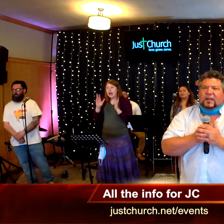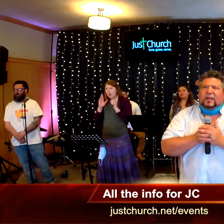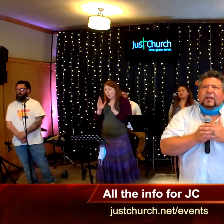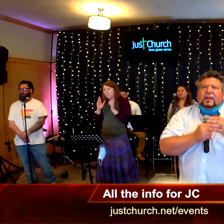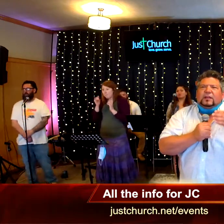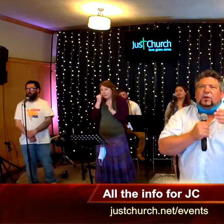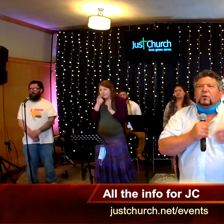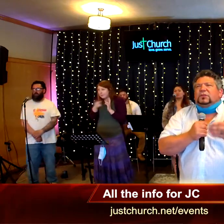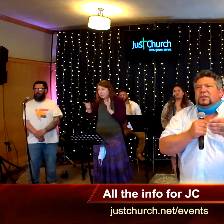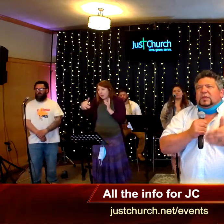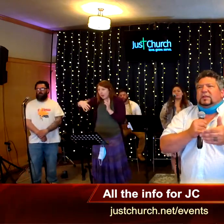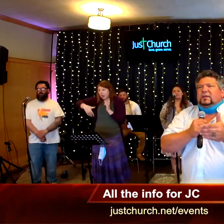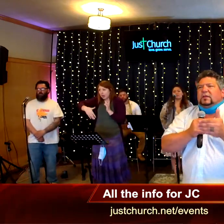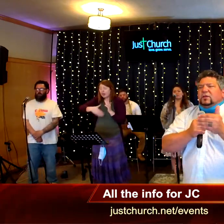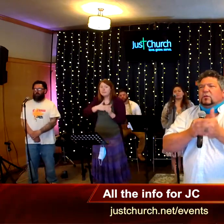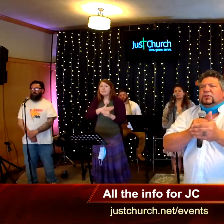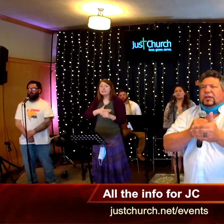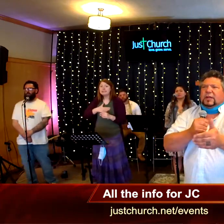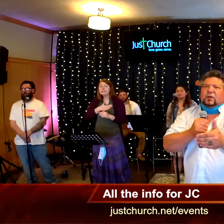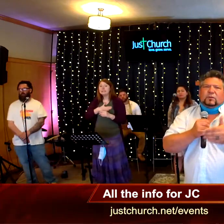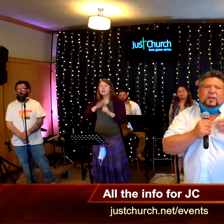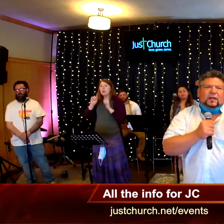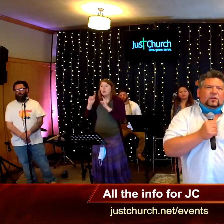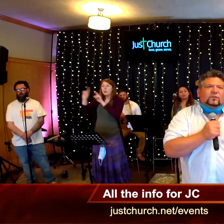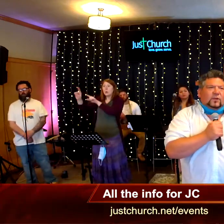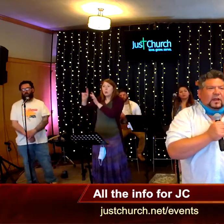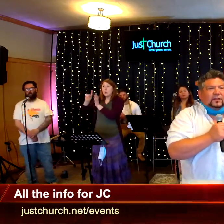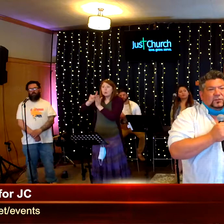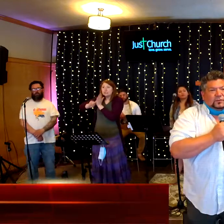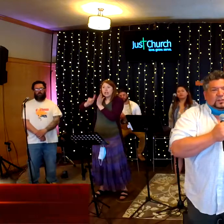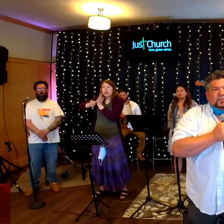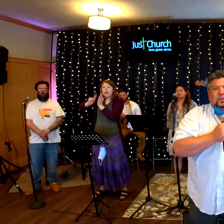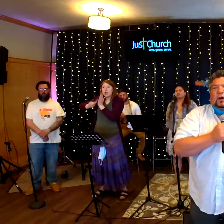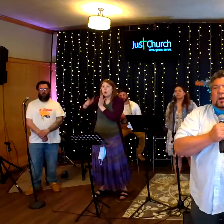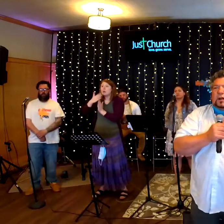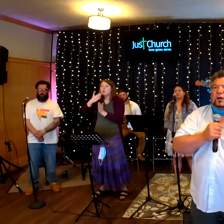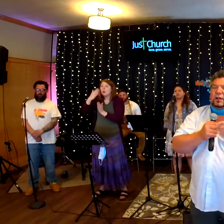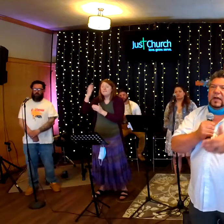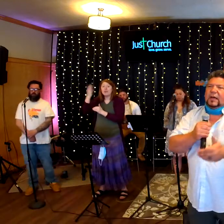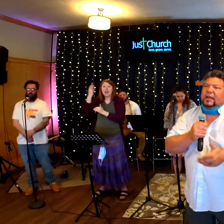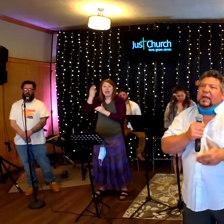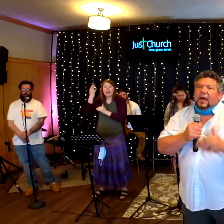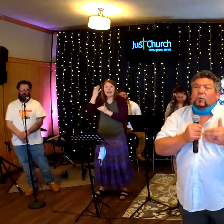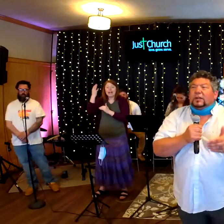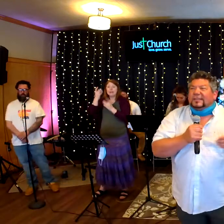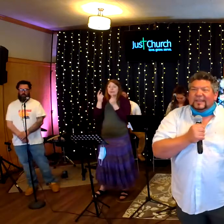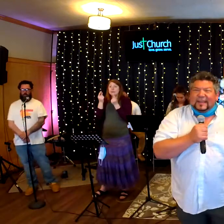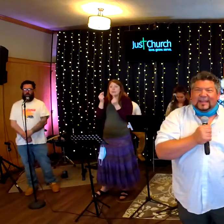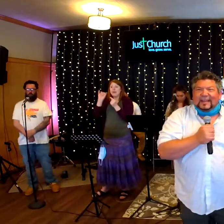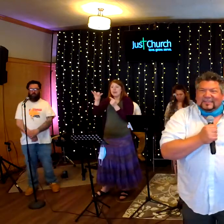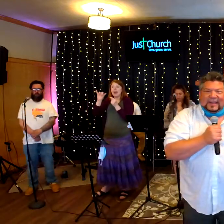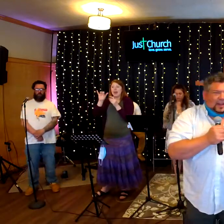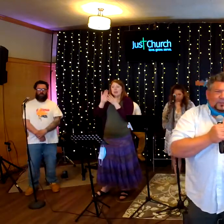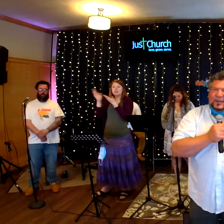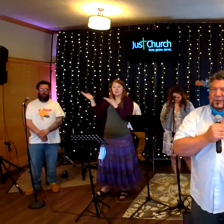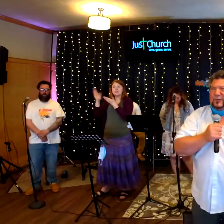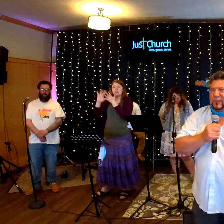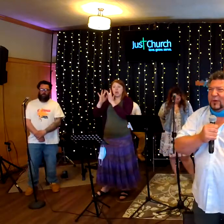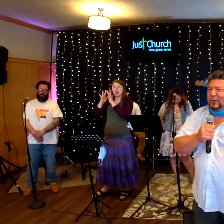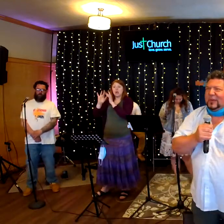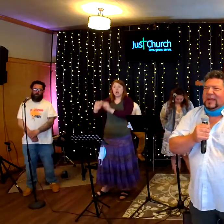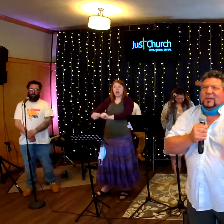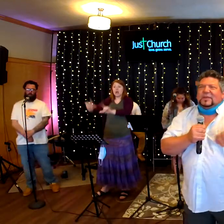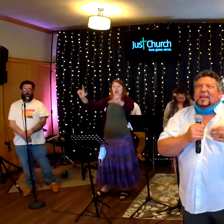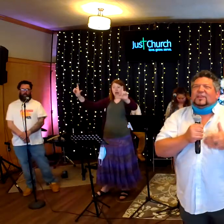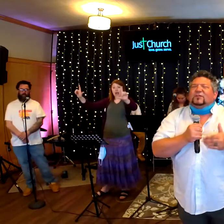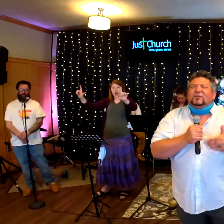going to say, go check out that Good Friday service online. I watched it again last night. I was here in the